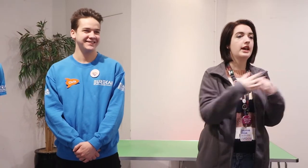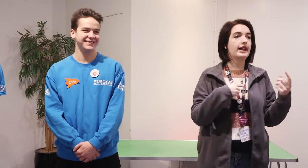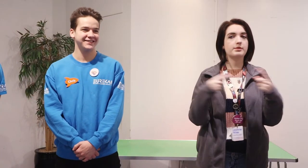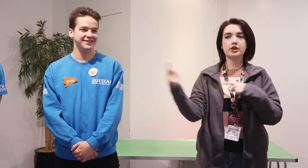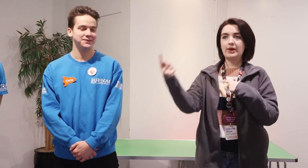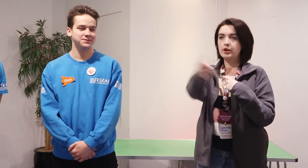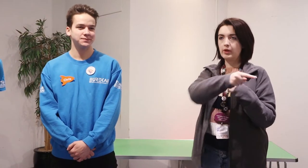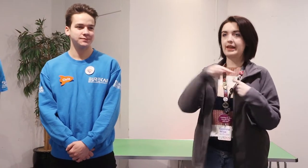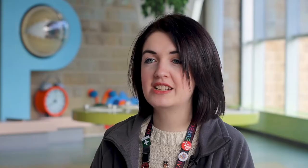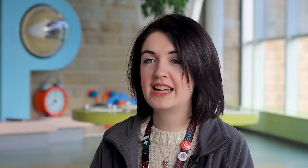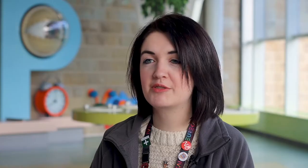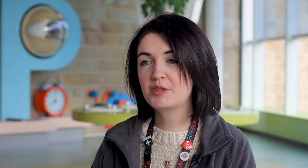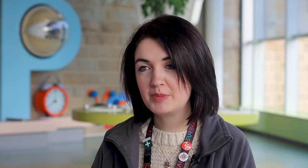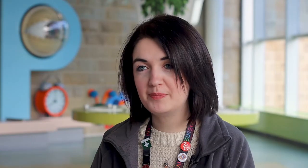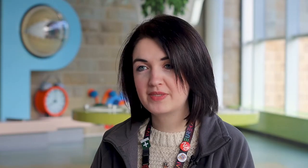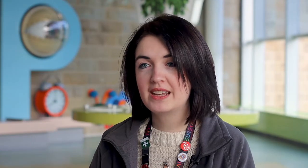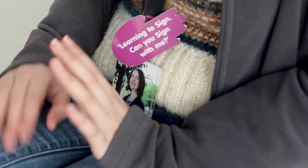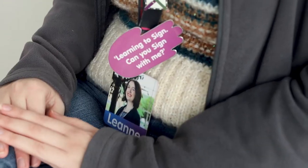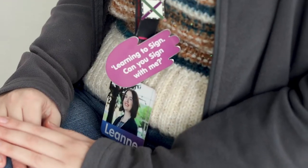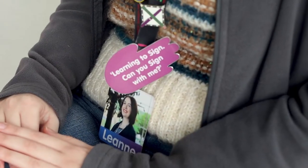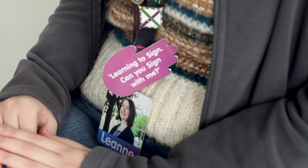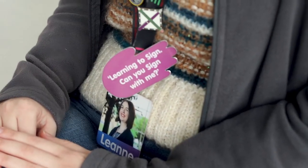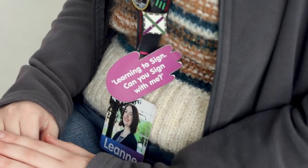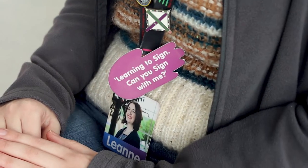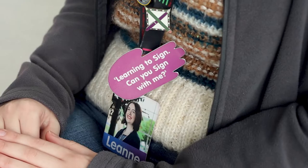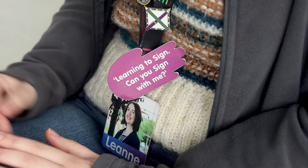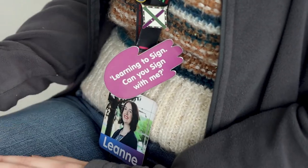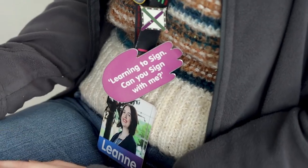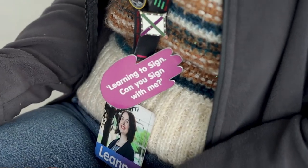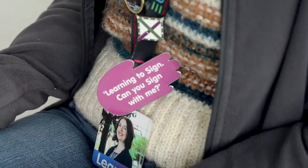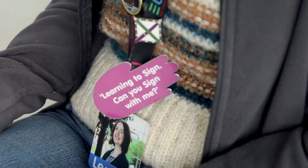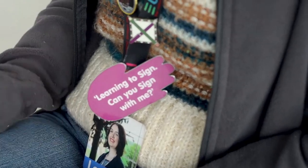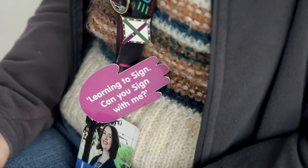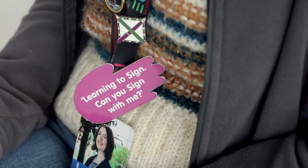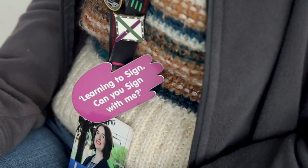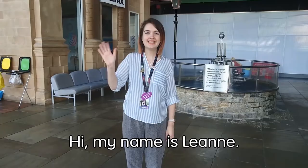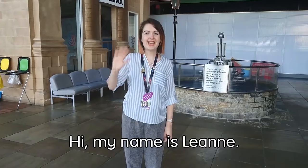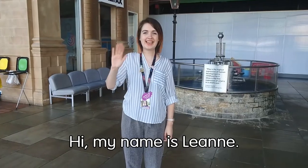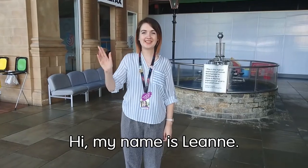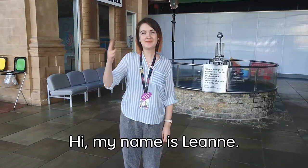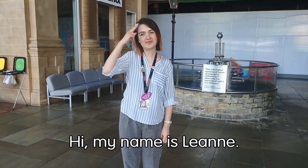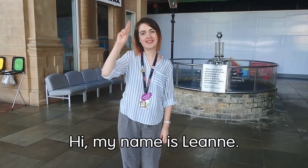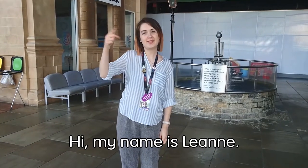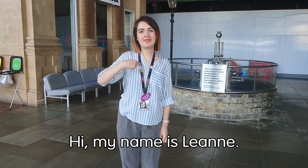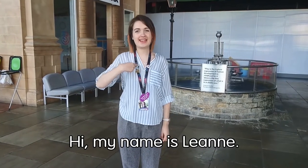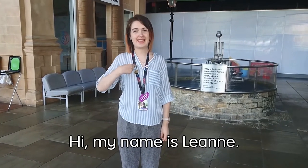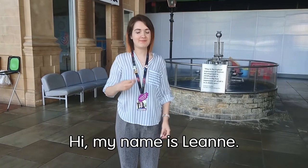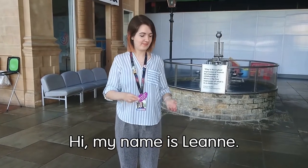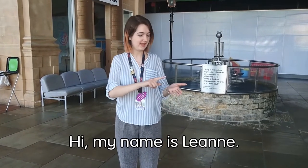specialise in customer relations and recruitment. I am currently learning my level three in sign language, which is something I'm really passionate about, something I